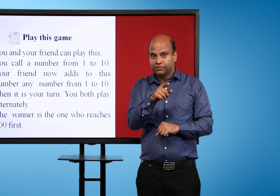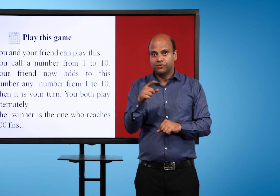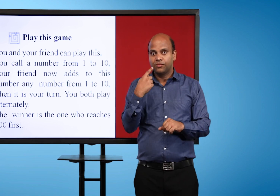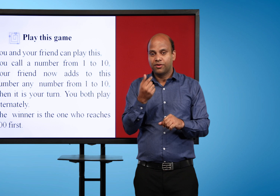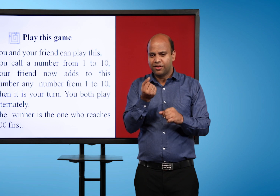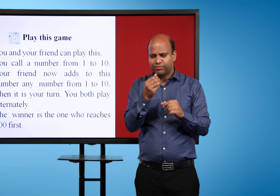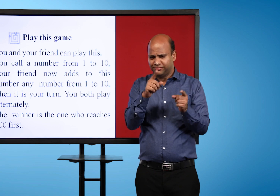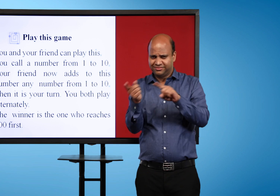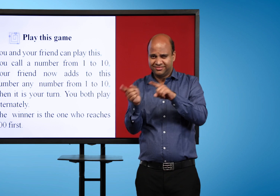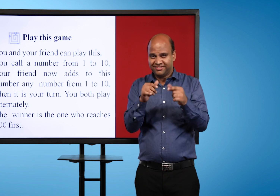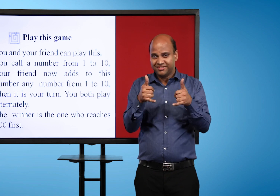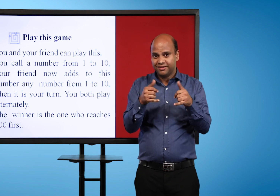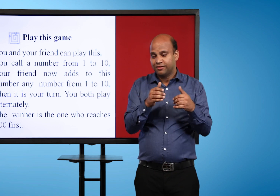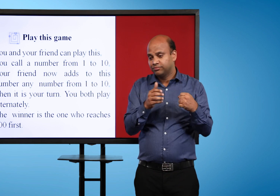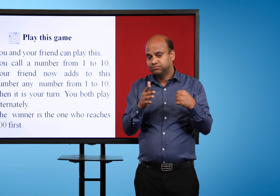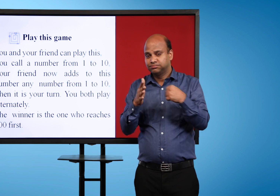The winner is the one who reaches 100 first.